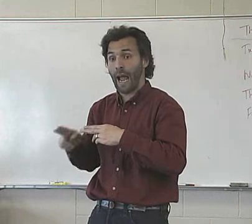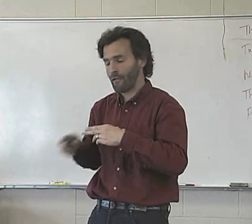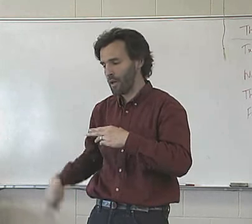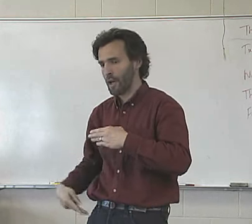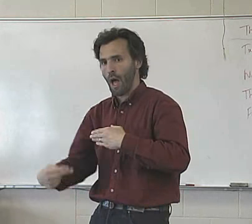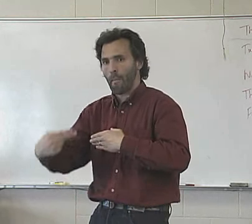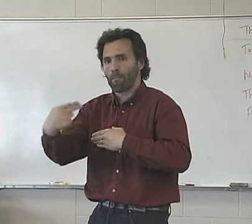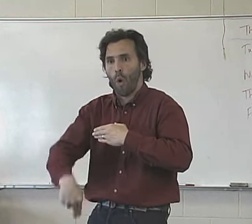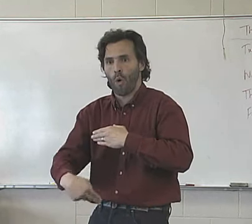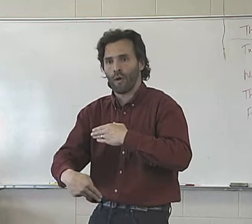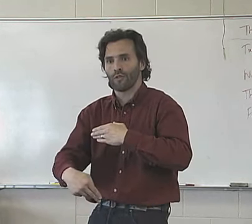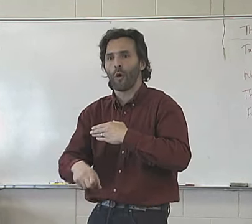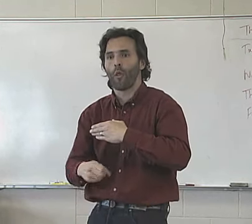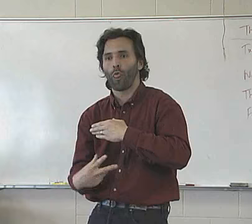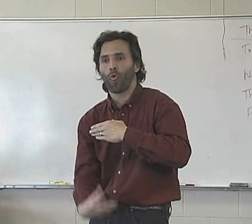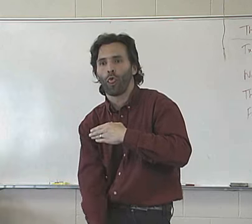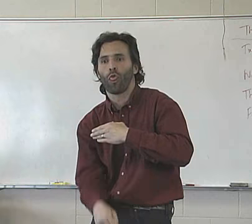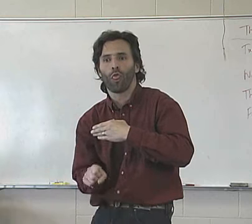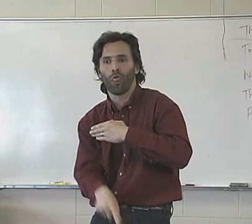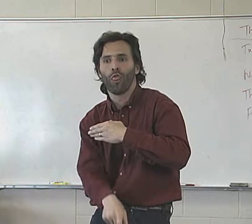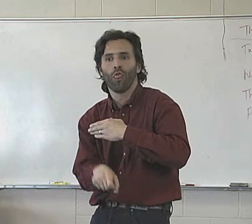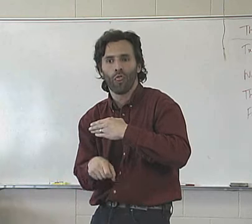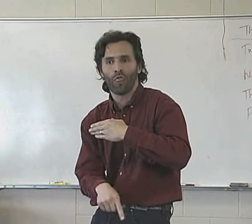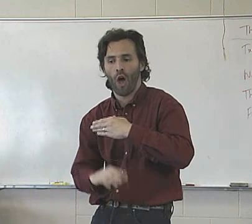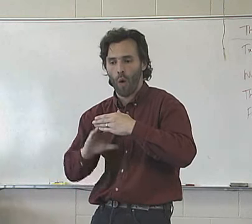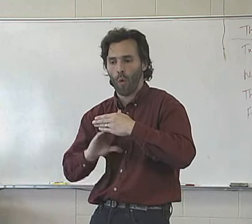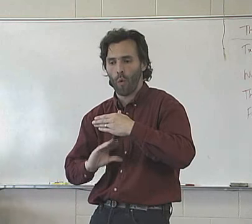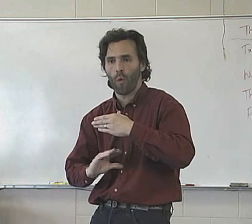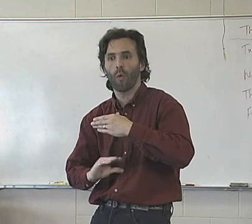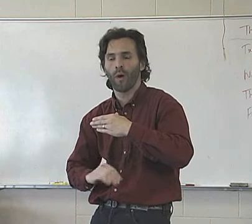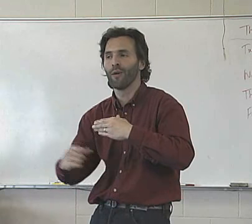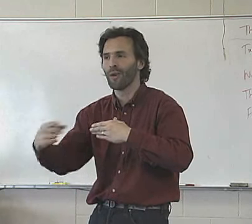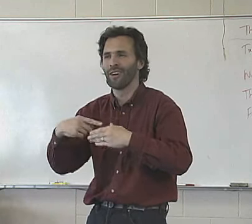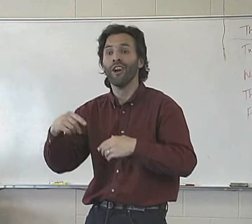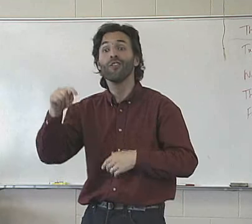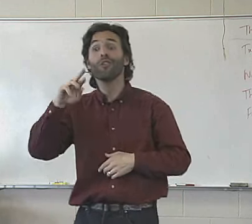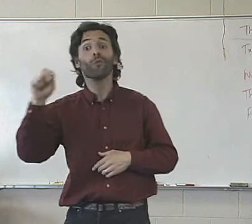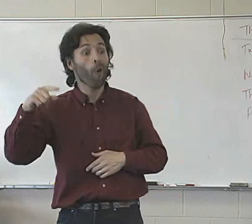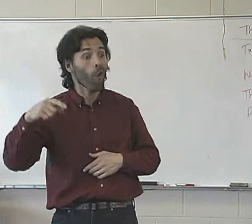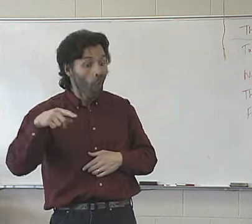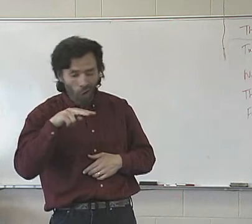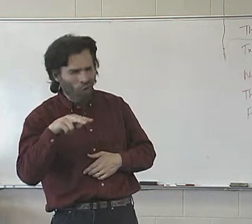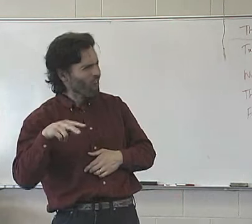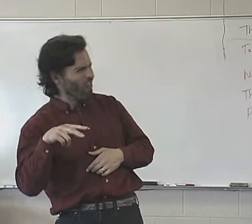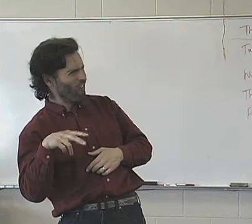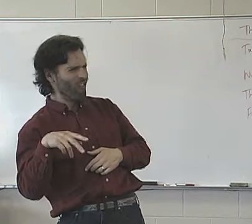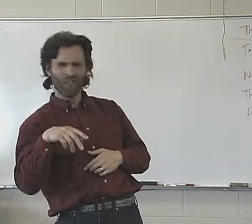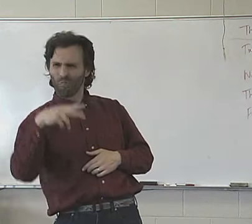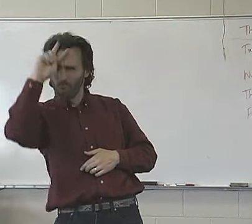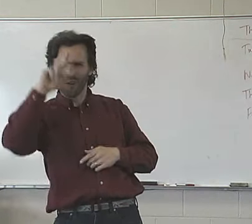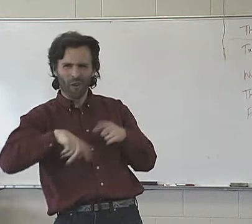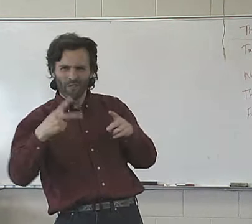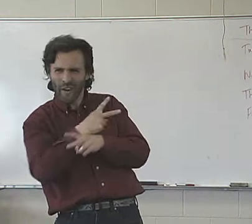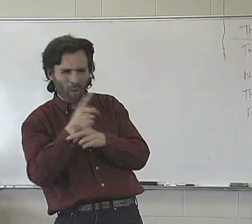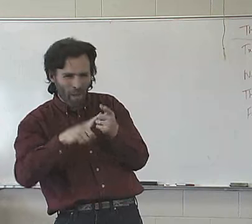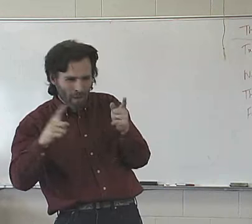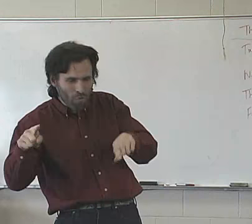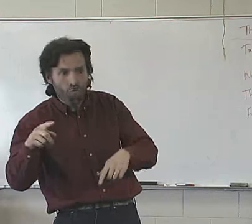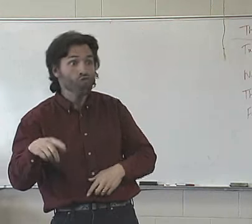could continue filling it. Well, the troll saw something was going on, but he was too stupid to figure out what it was. So he just kept on